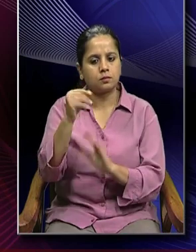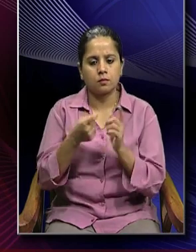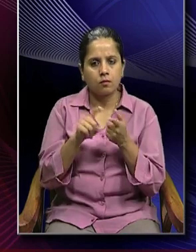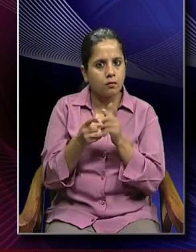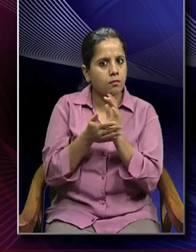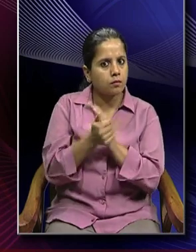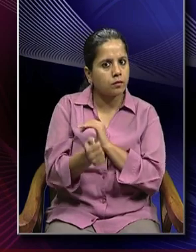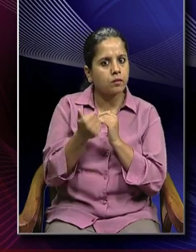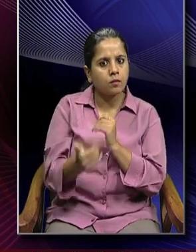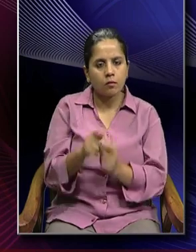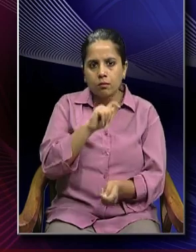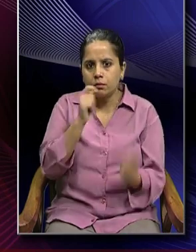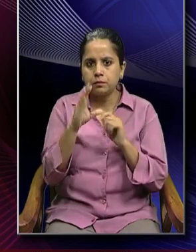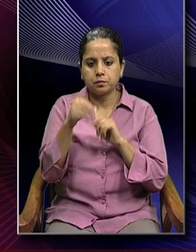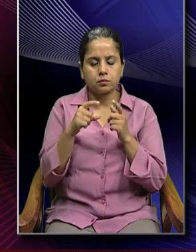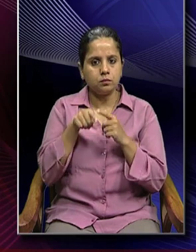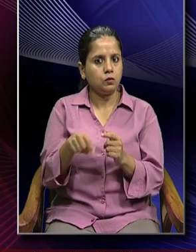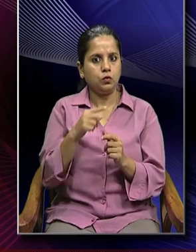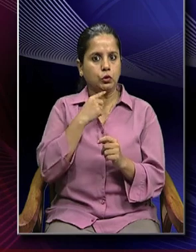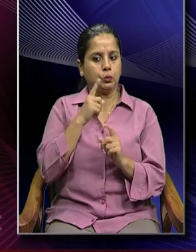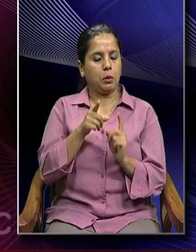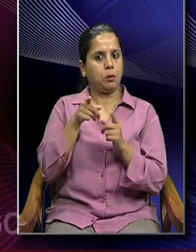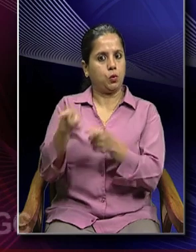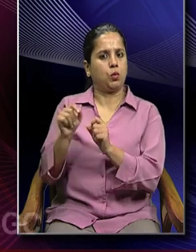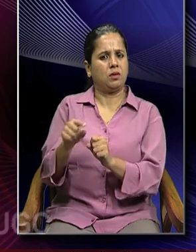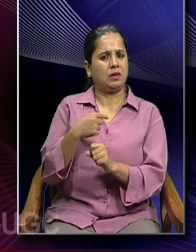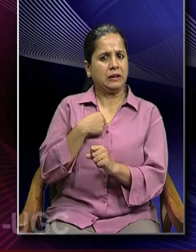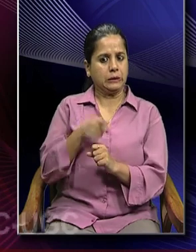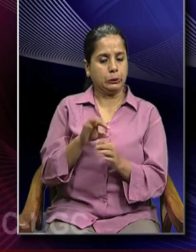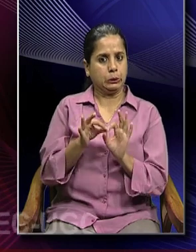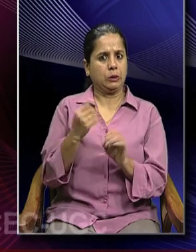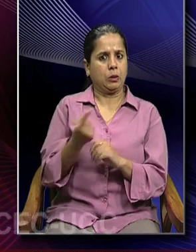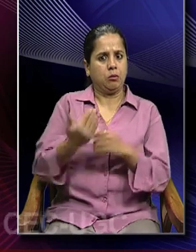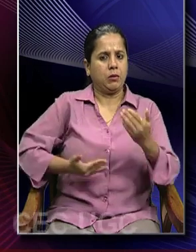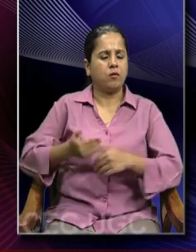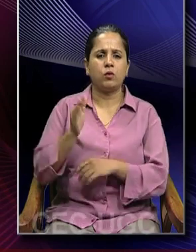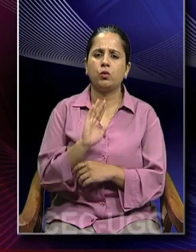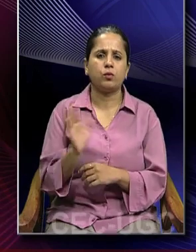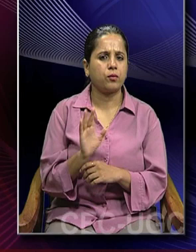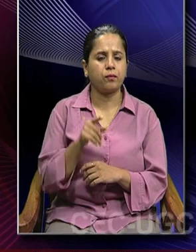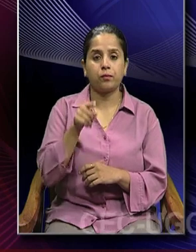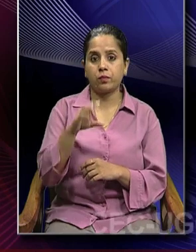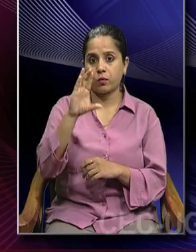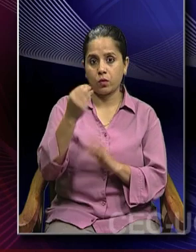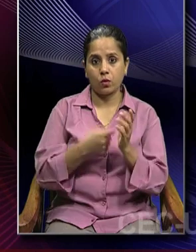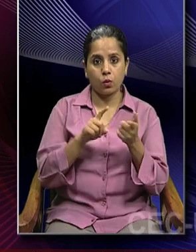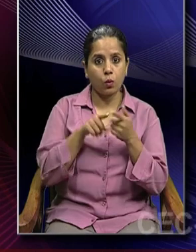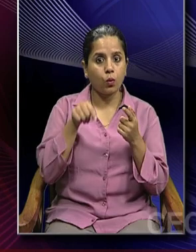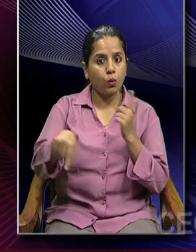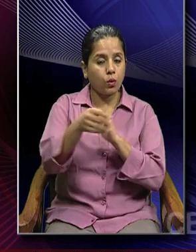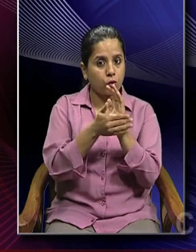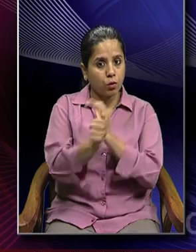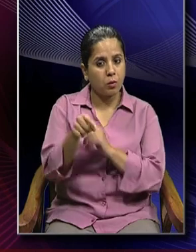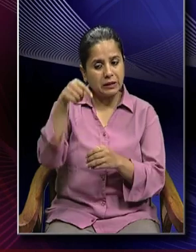are turning into core rigidities. We should not be rigid into our behavior. Since these core competencies, they are